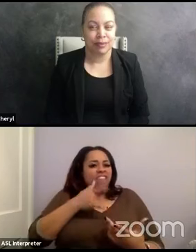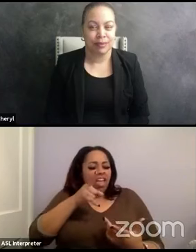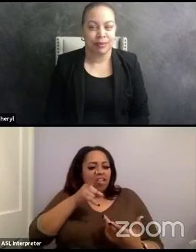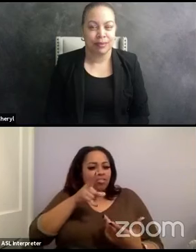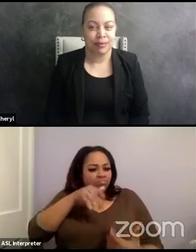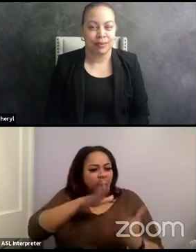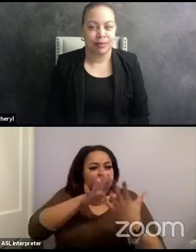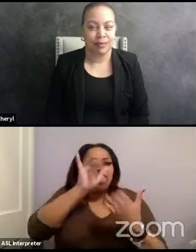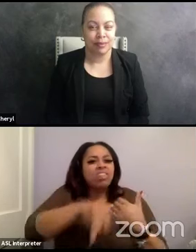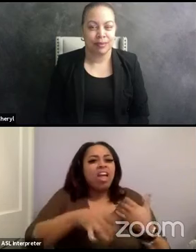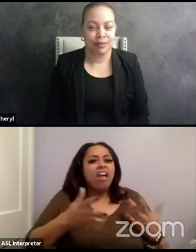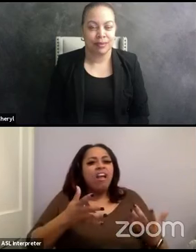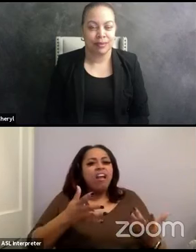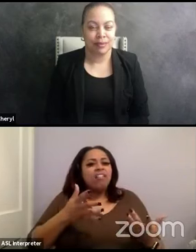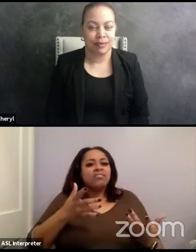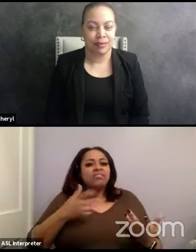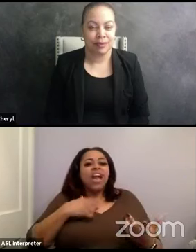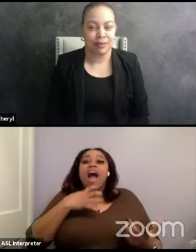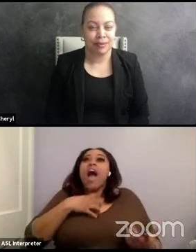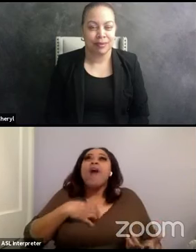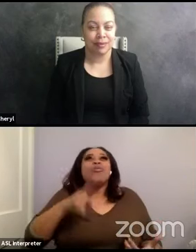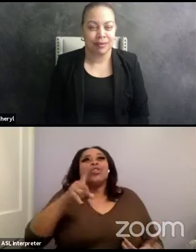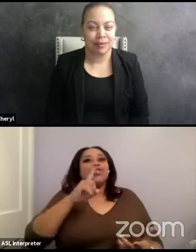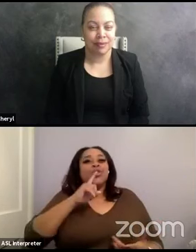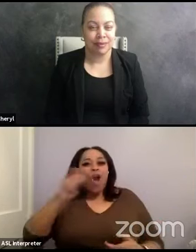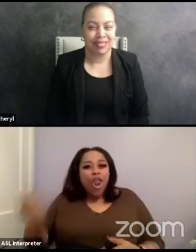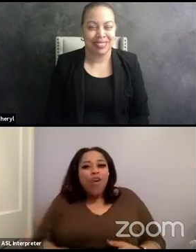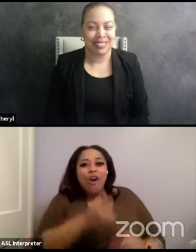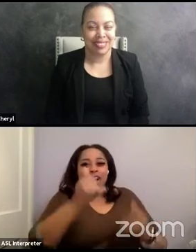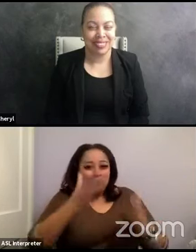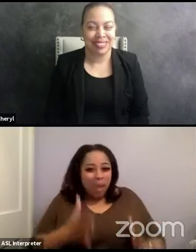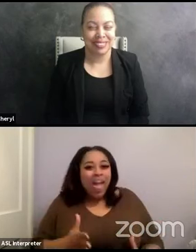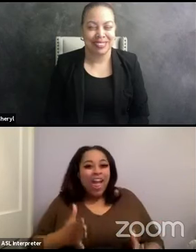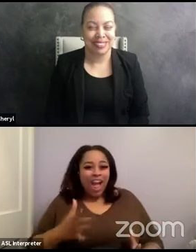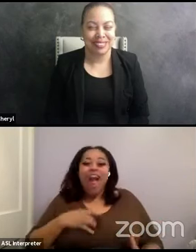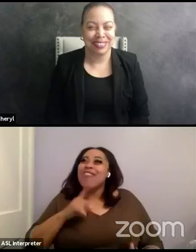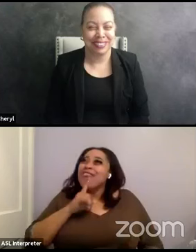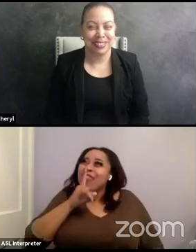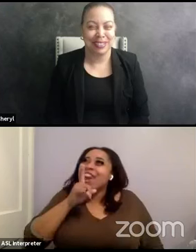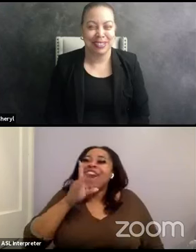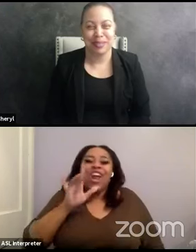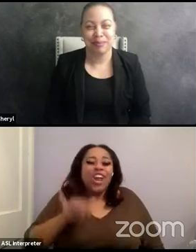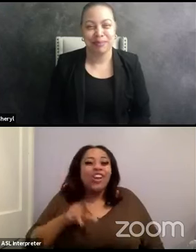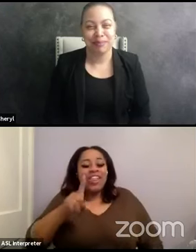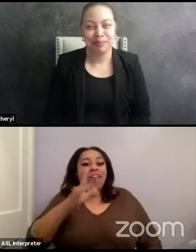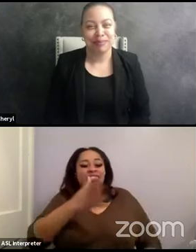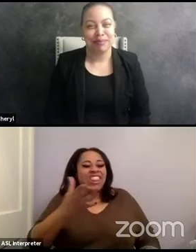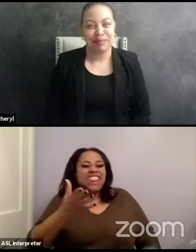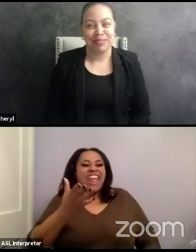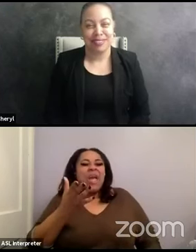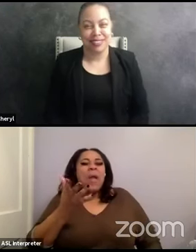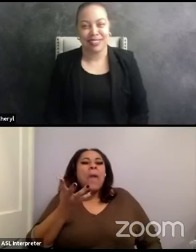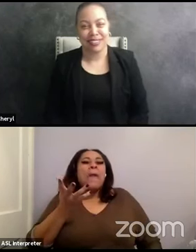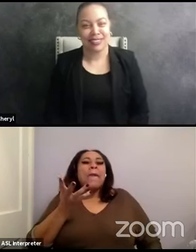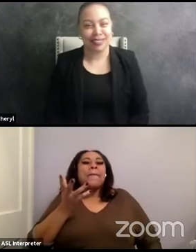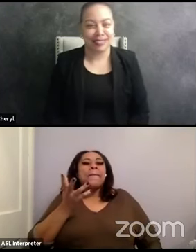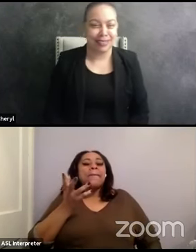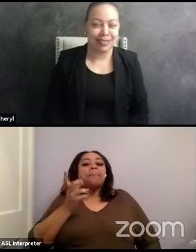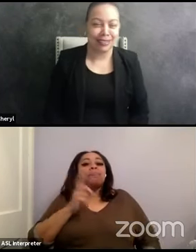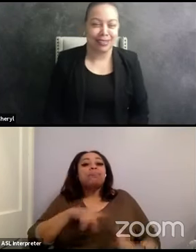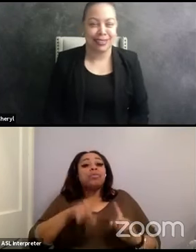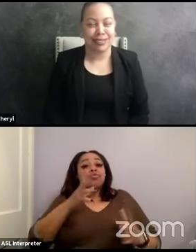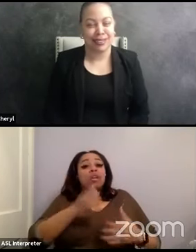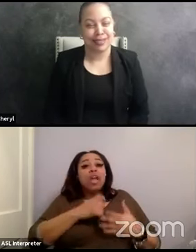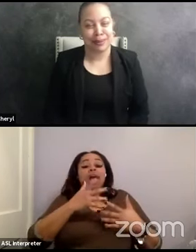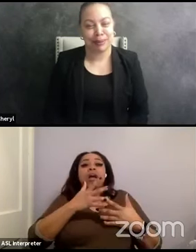like I wish you were a lacrosse player. I really do. Like I wish that was your thing. You had received a whole